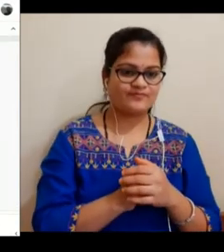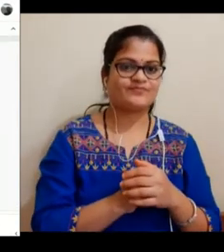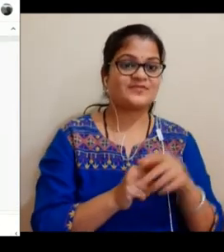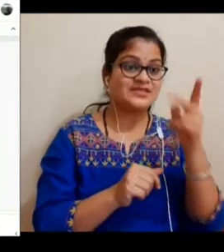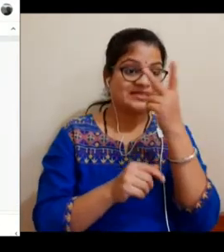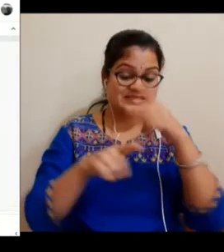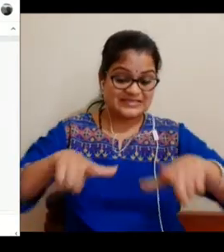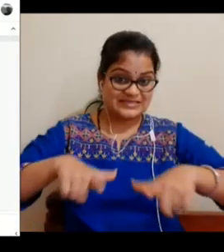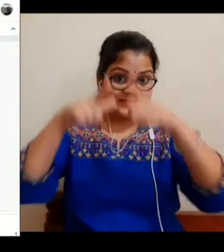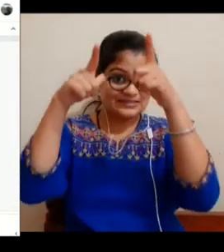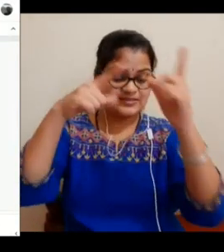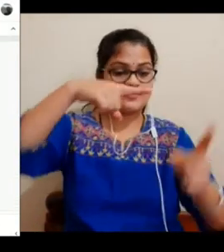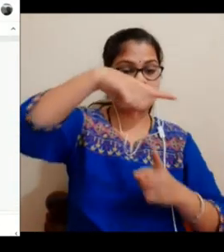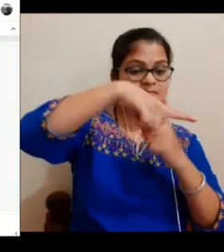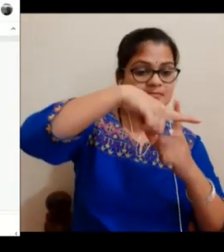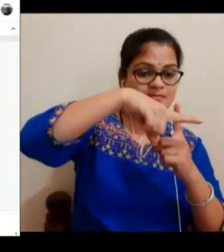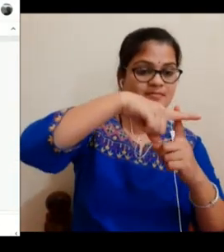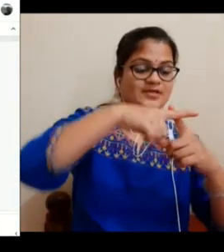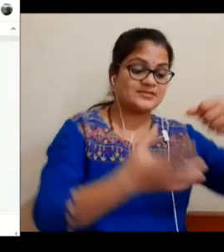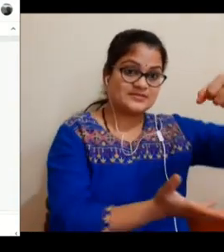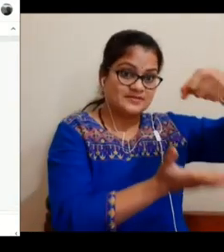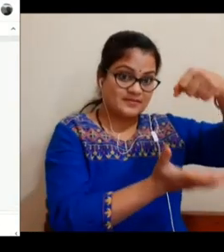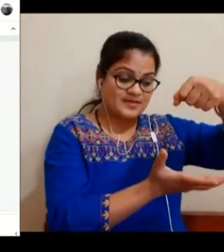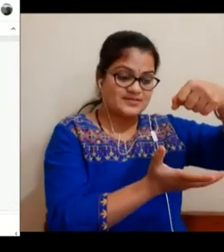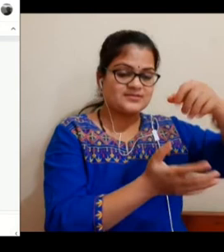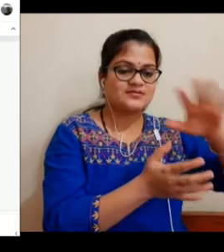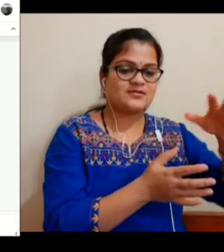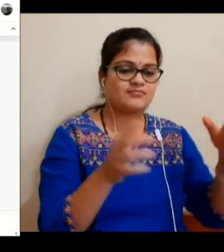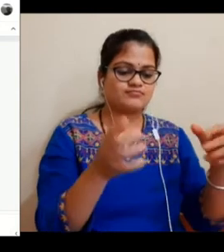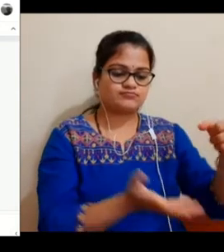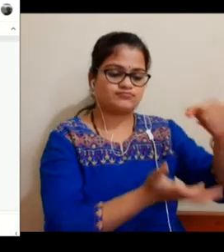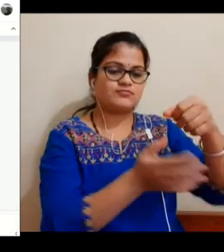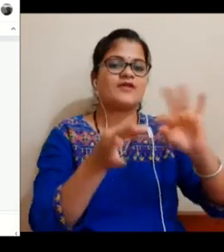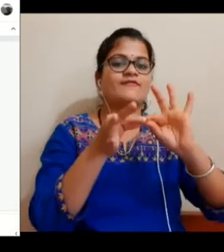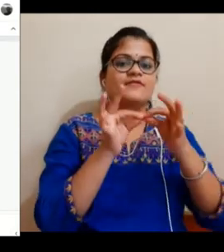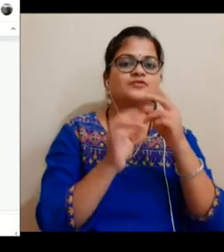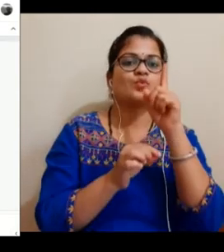to embed the basket also in the background so that the kids don't move it around.